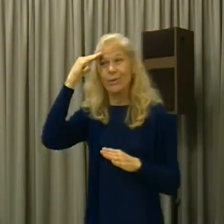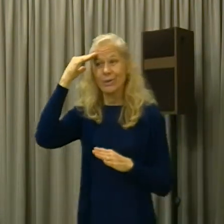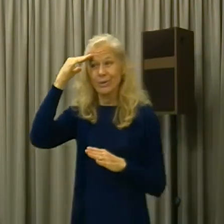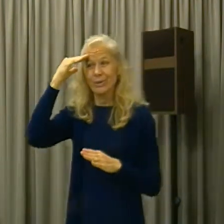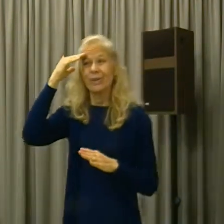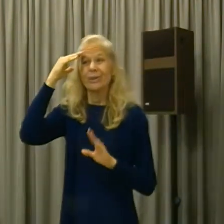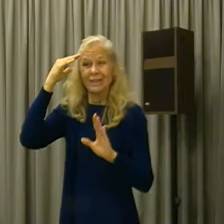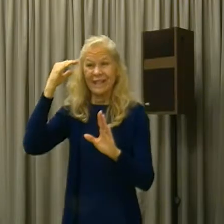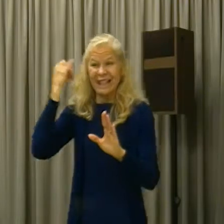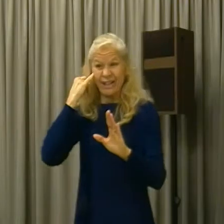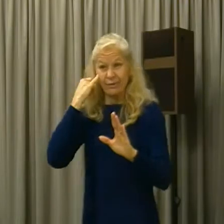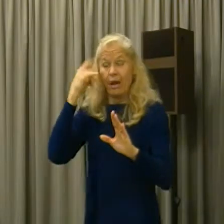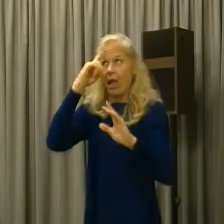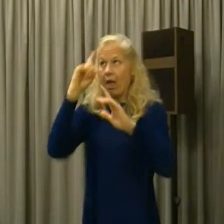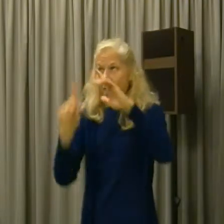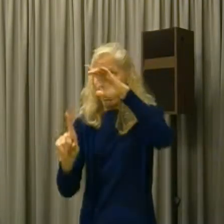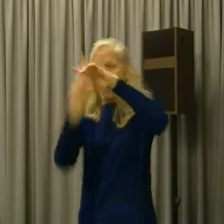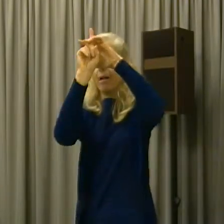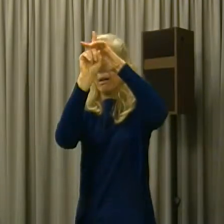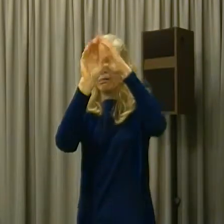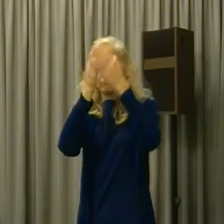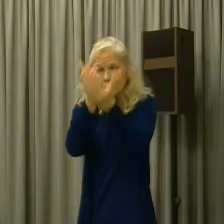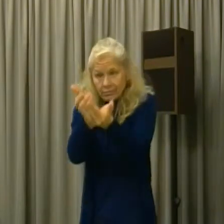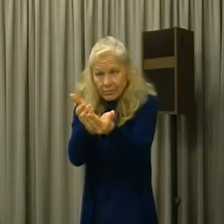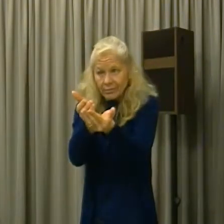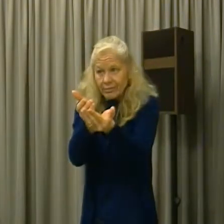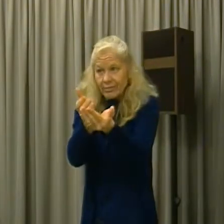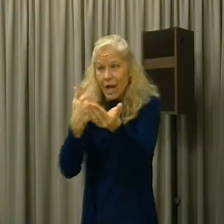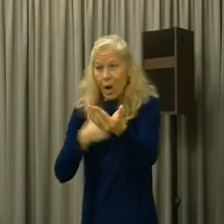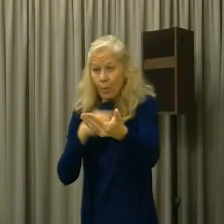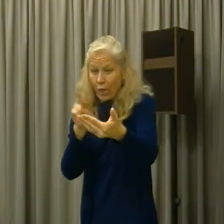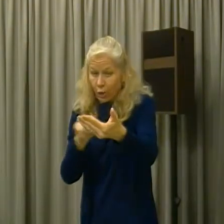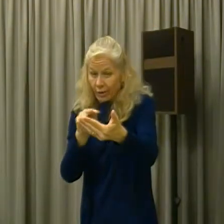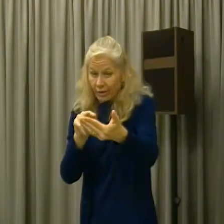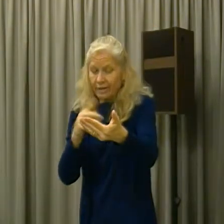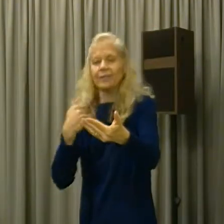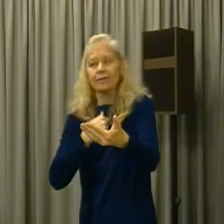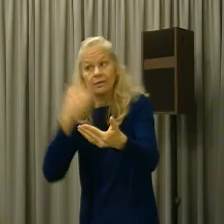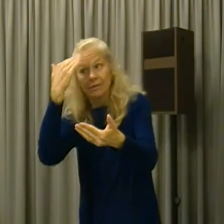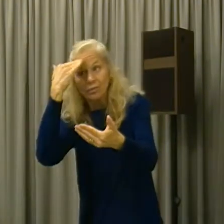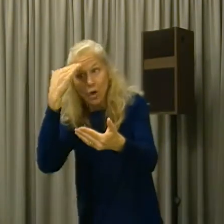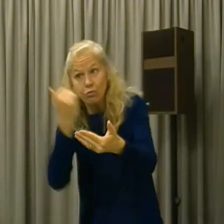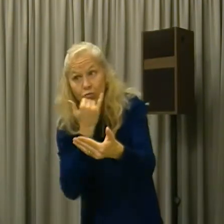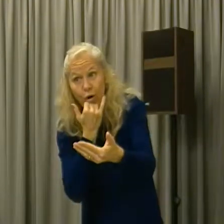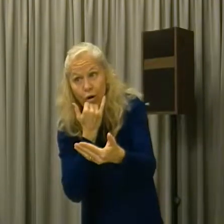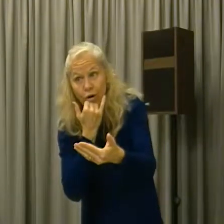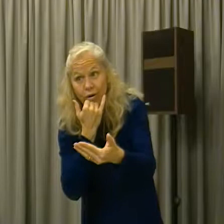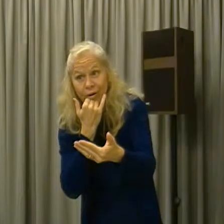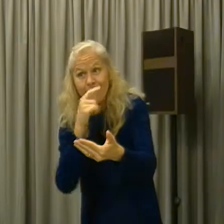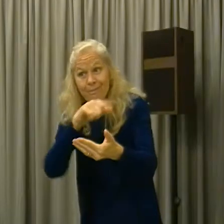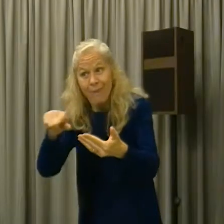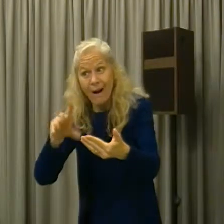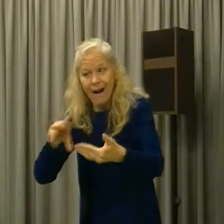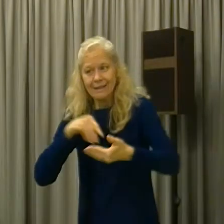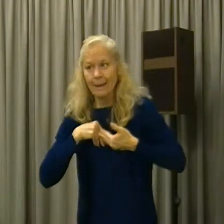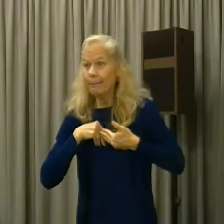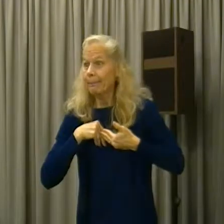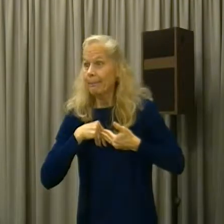He knows that. And he holds us accountable for that. Thought rejection.